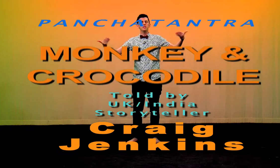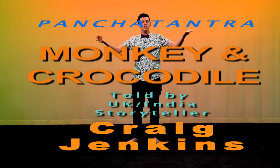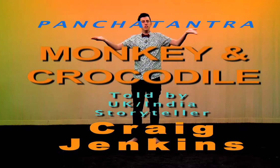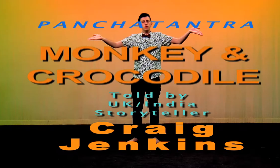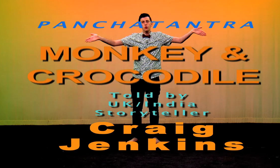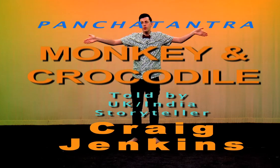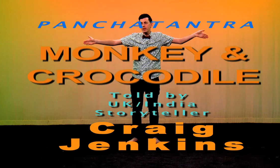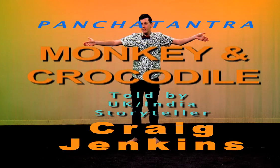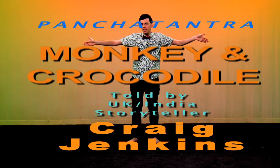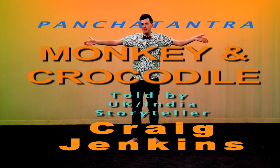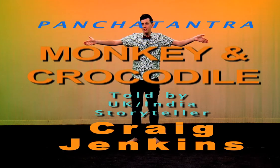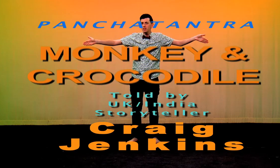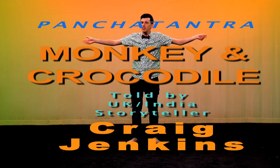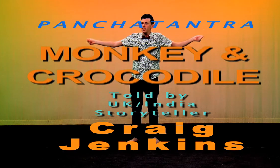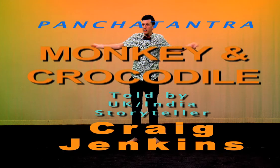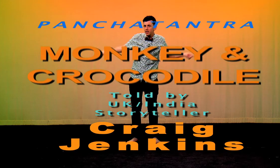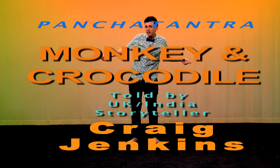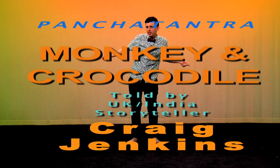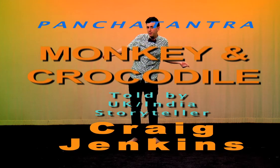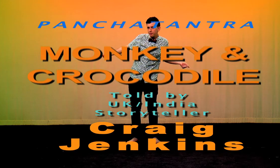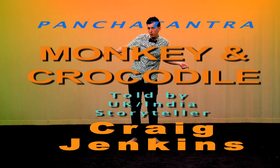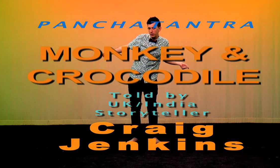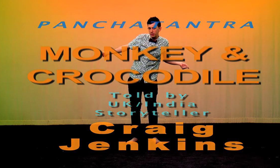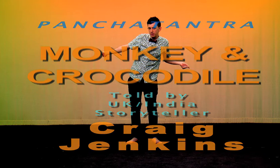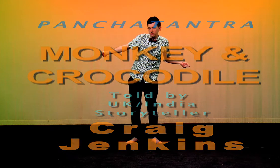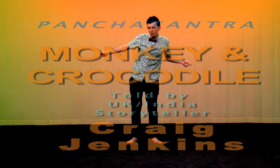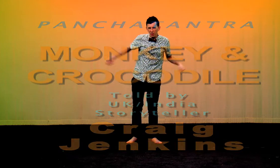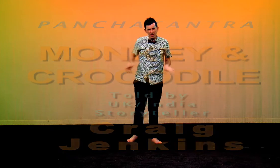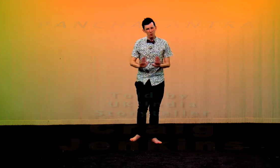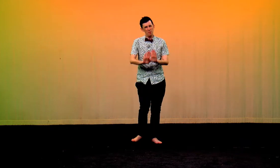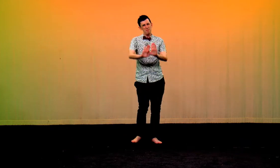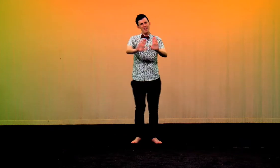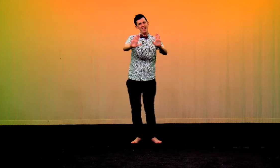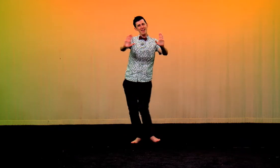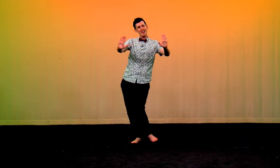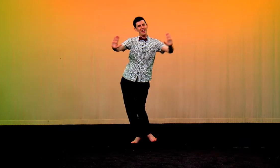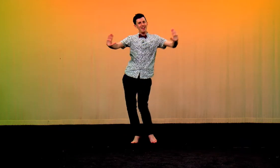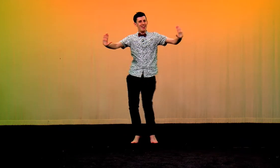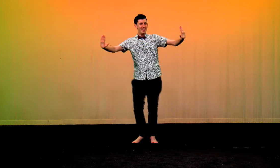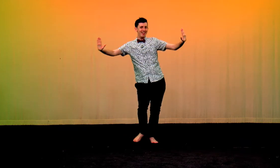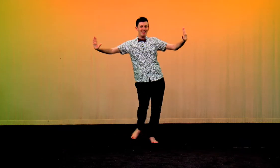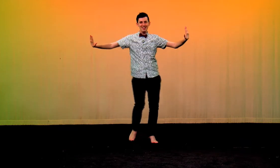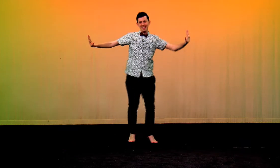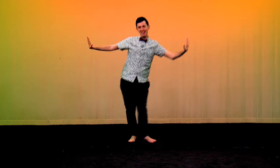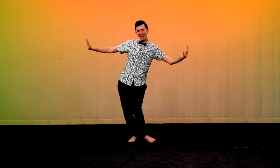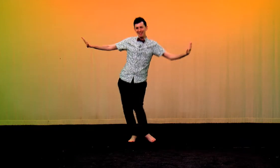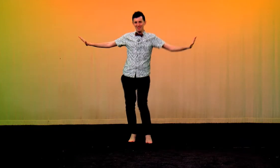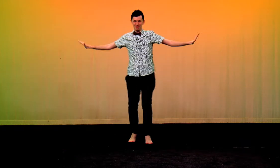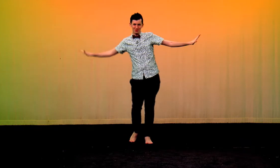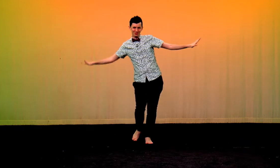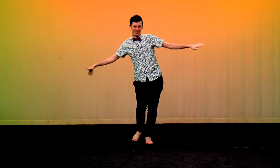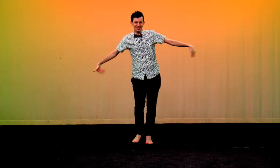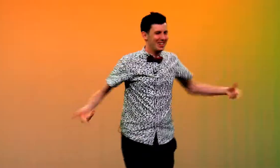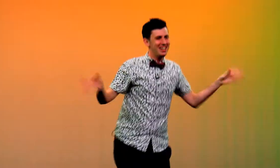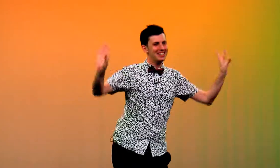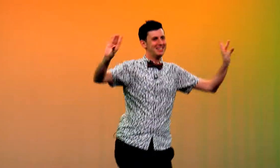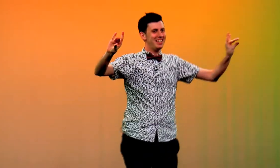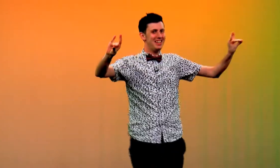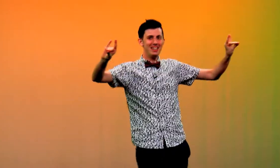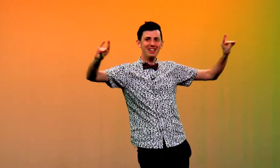This story begins in the forest, where there were many animals.